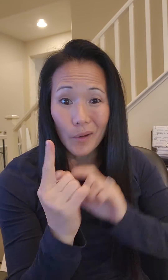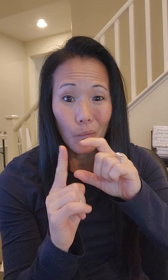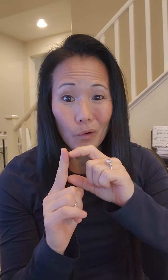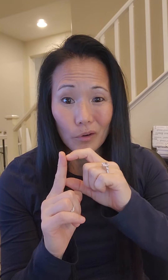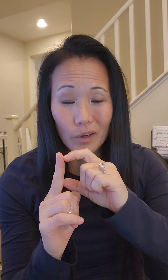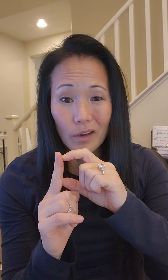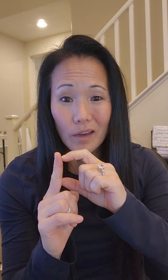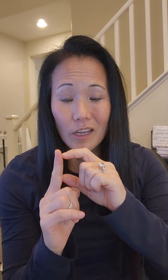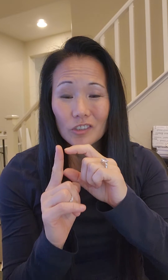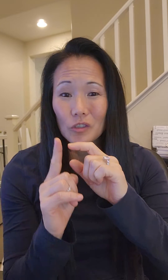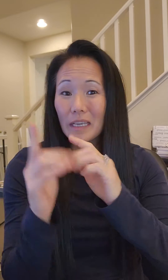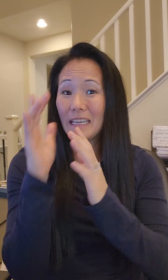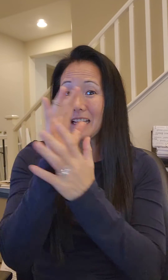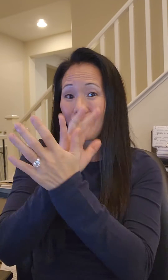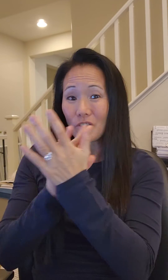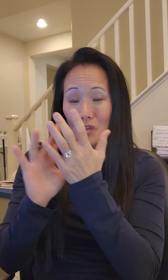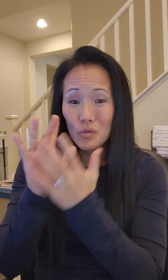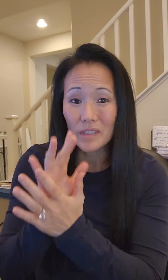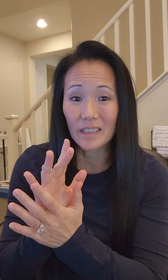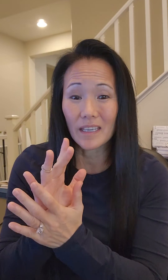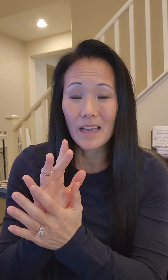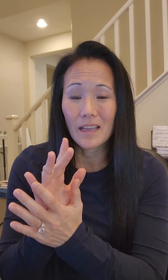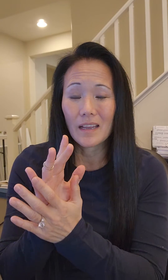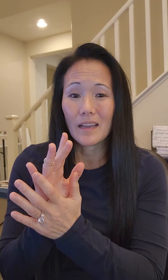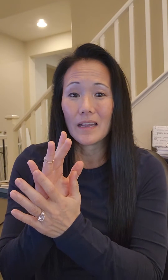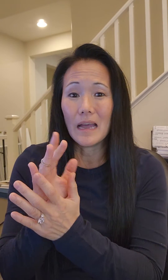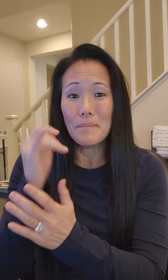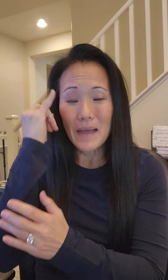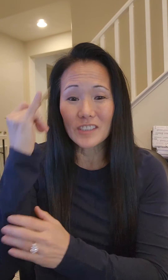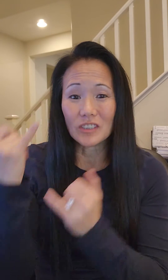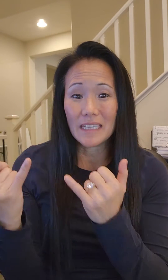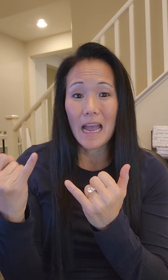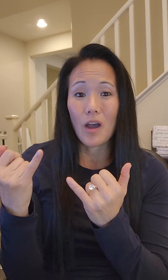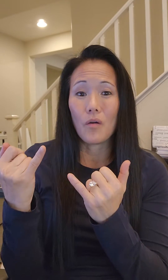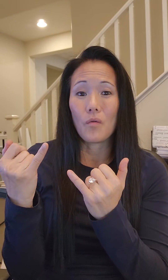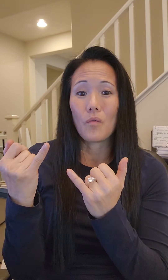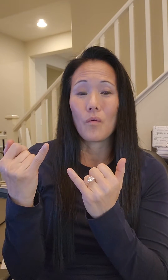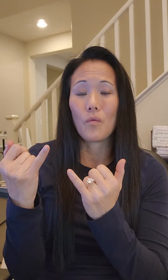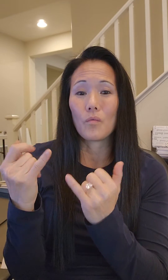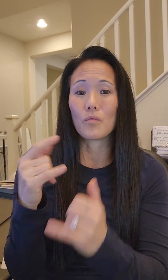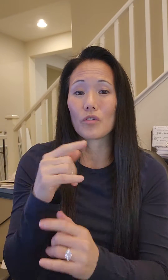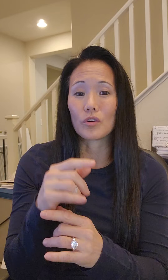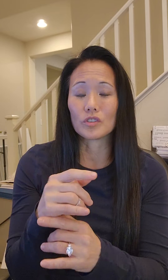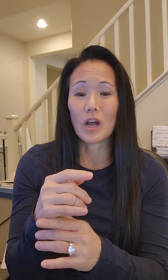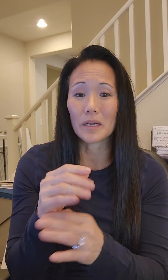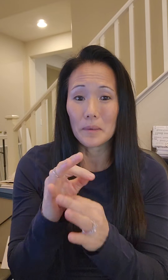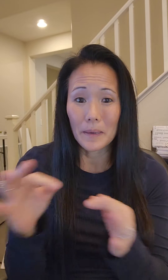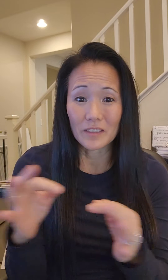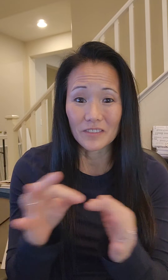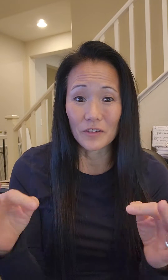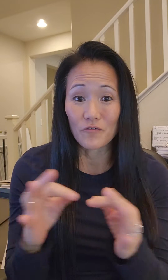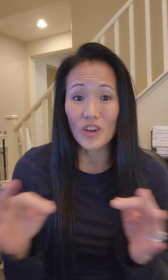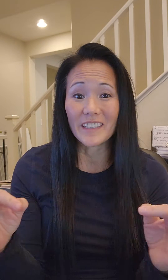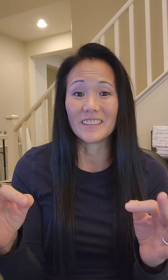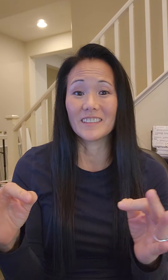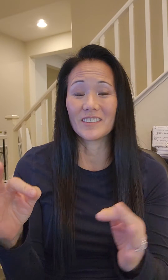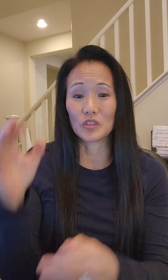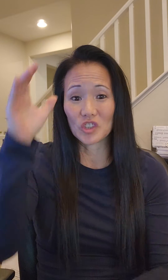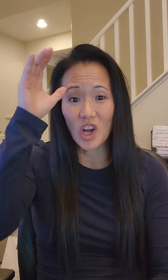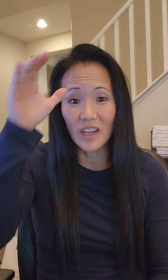word. So it can get confusing. Imagine now we're talking about different phrases or